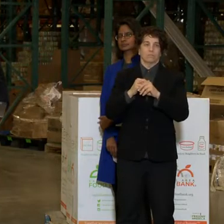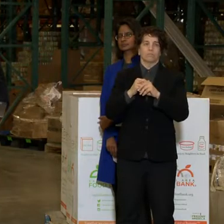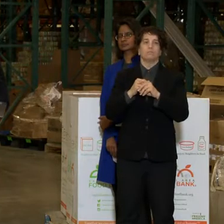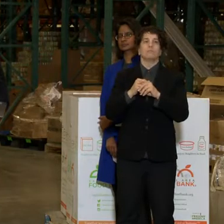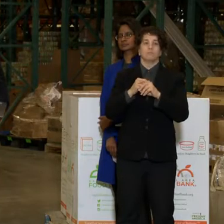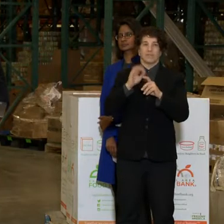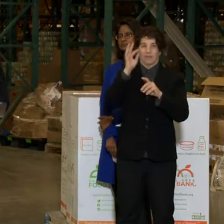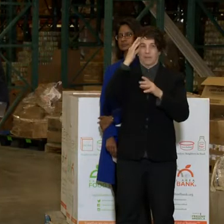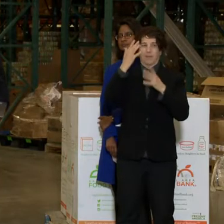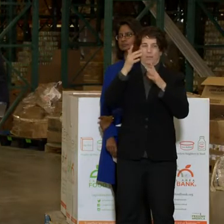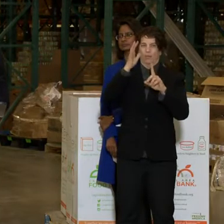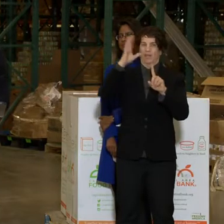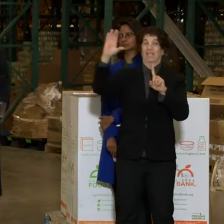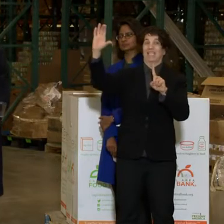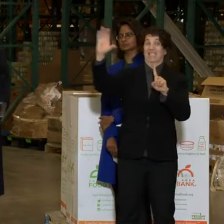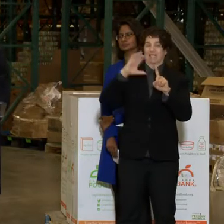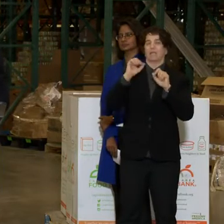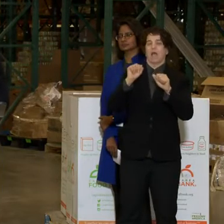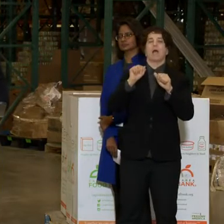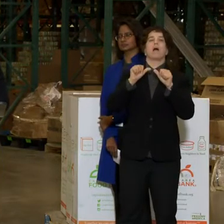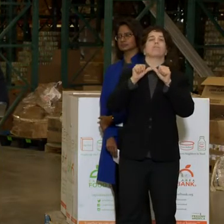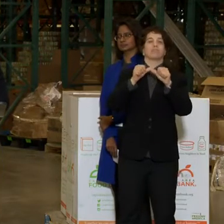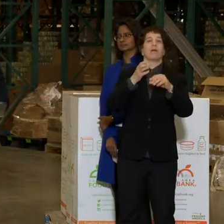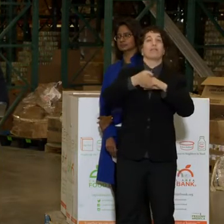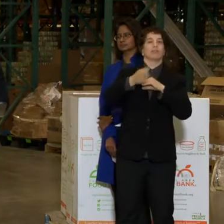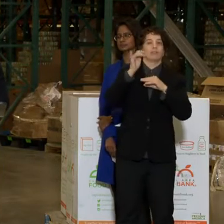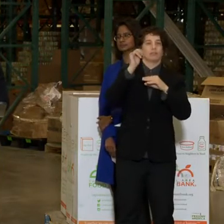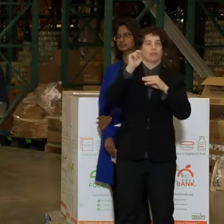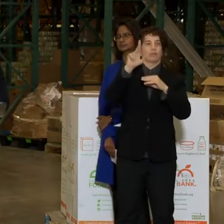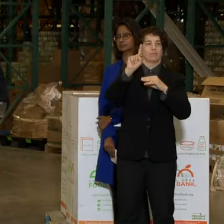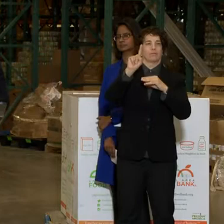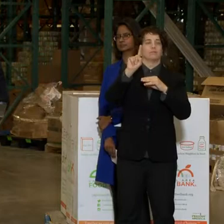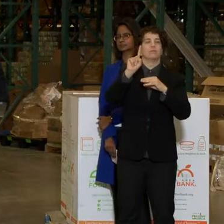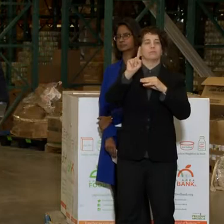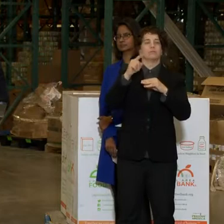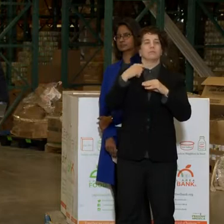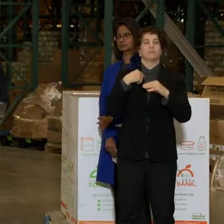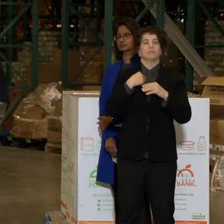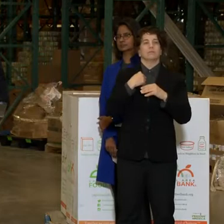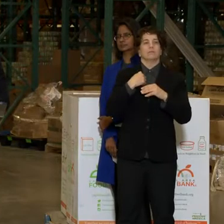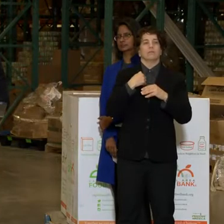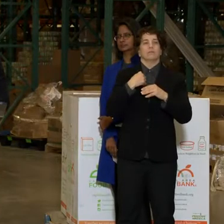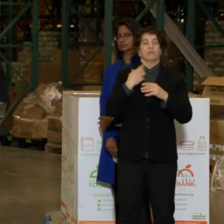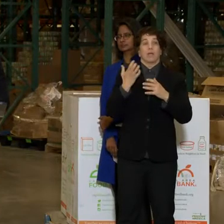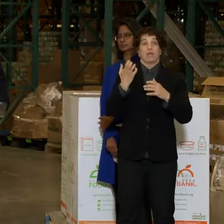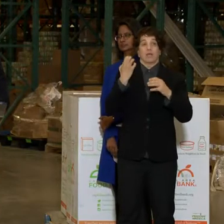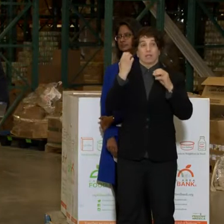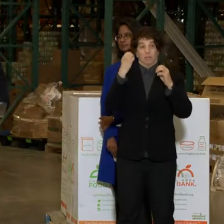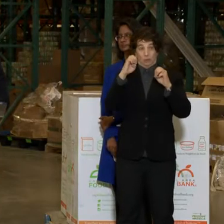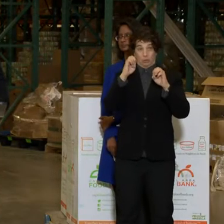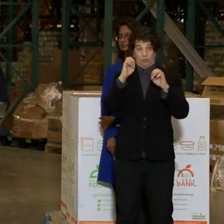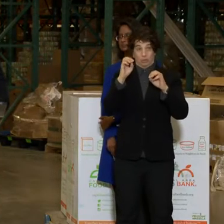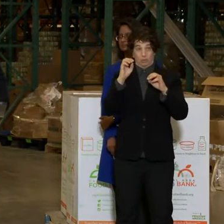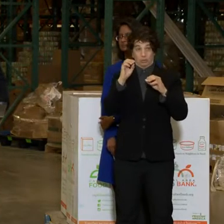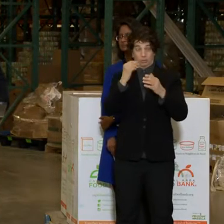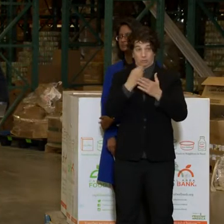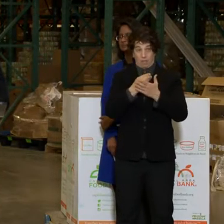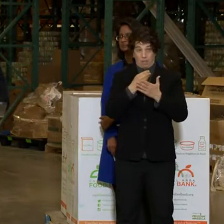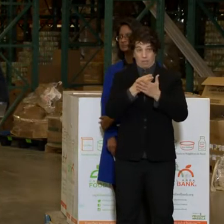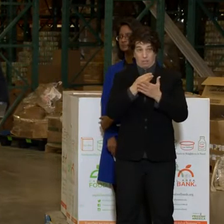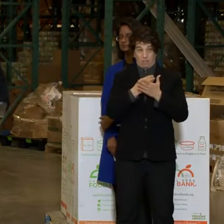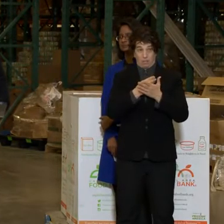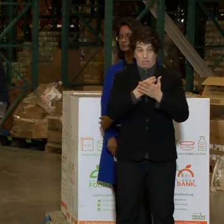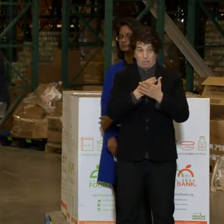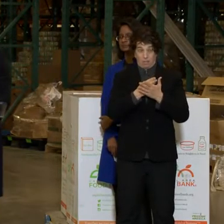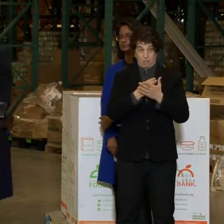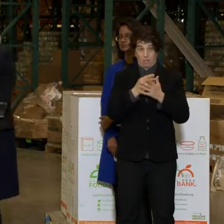We want to continue to have our contingency in place to address people who will be newly seeking SNAP benefits